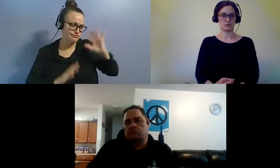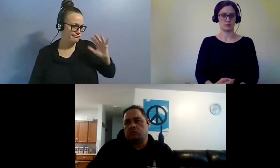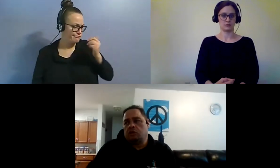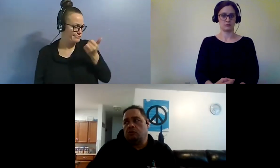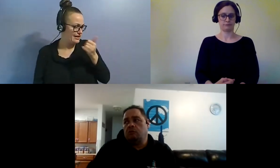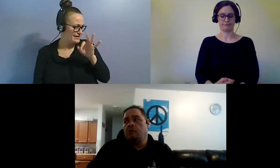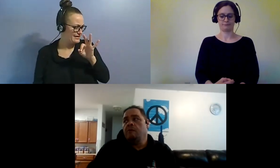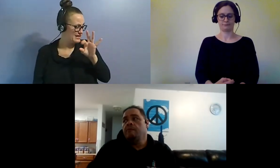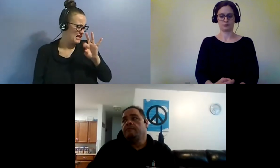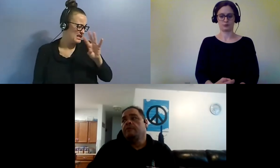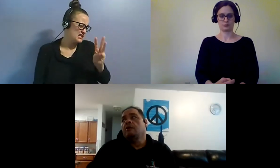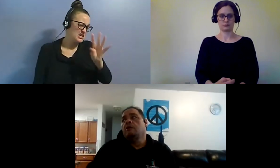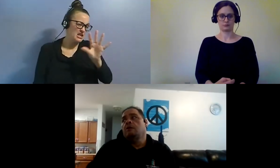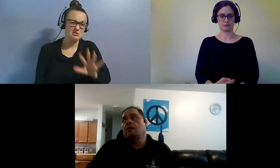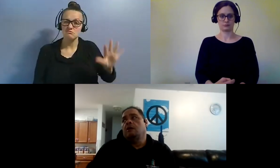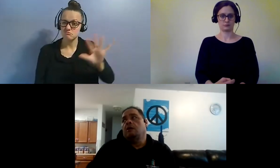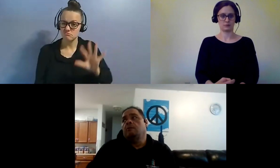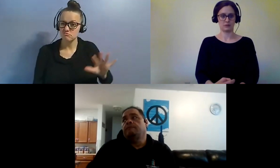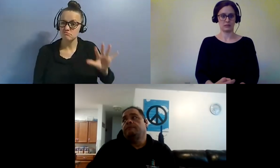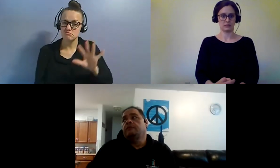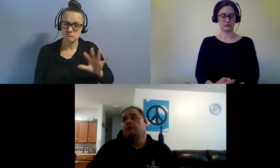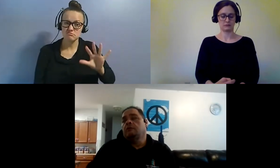96 or so.